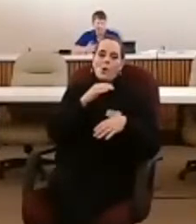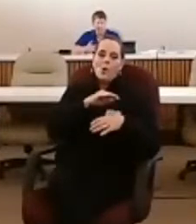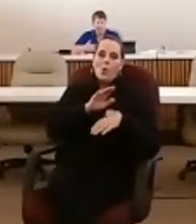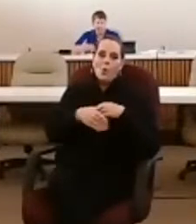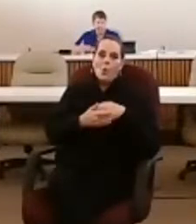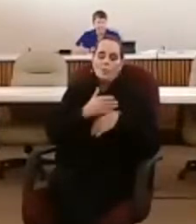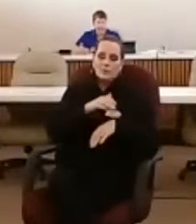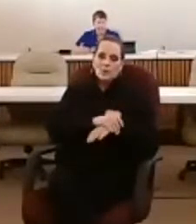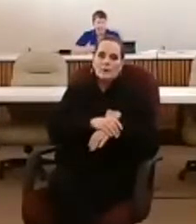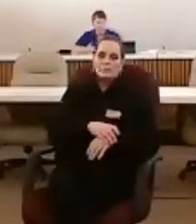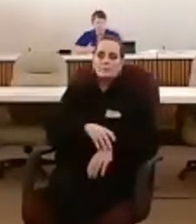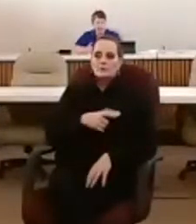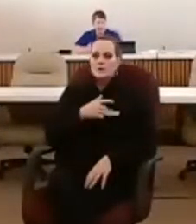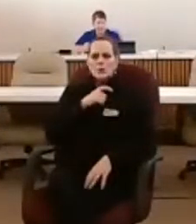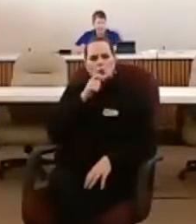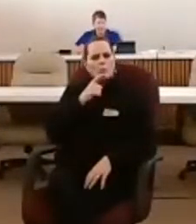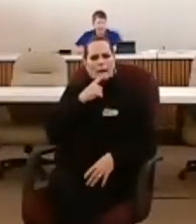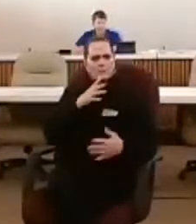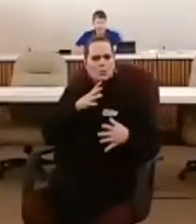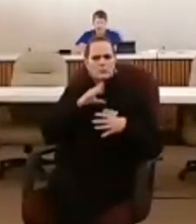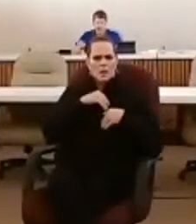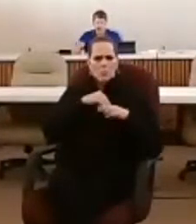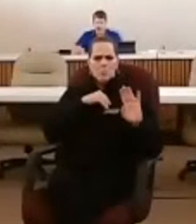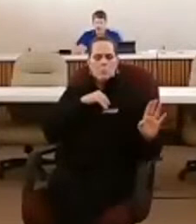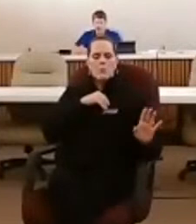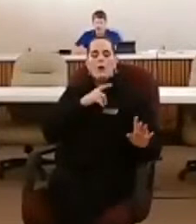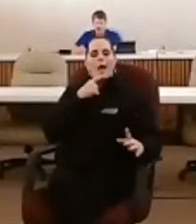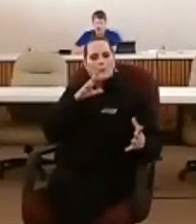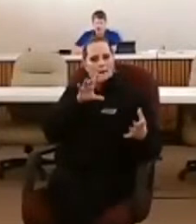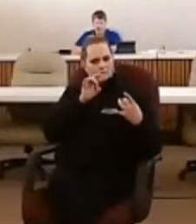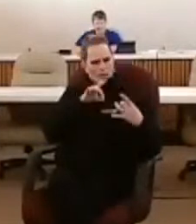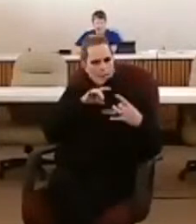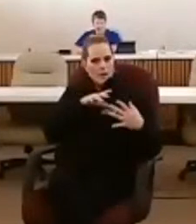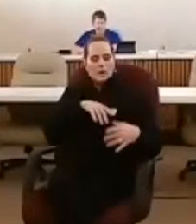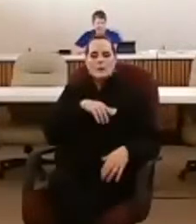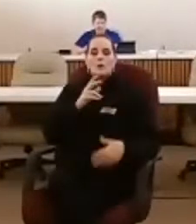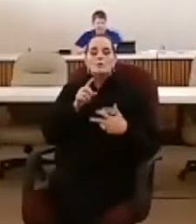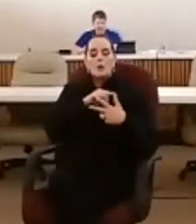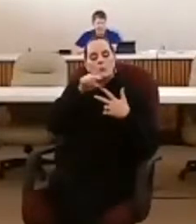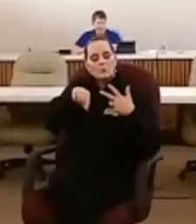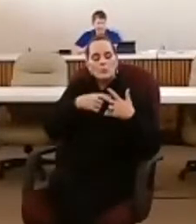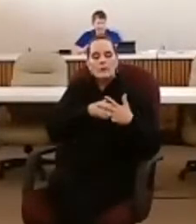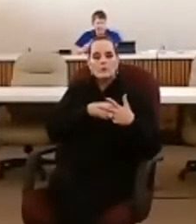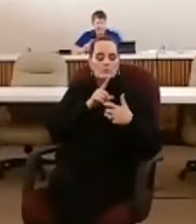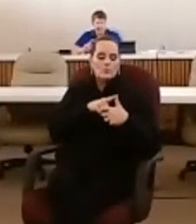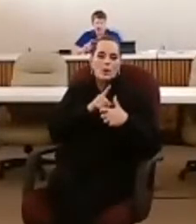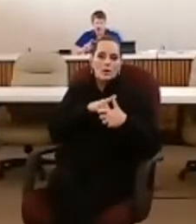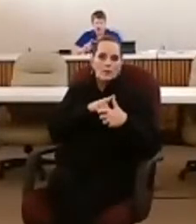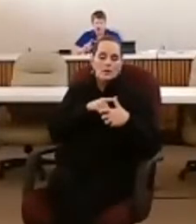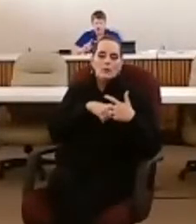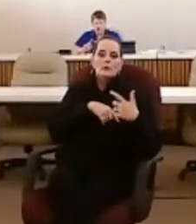know, I want your feedback, what you think. Again, so the three choices effectively are